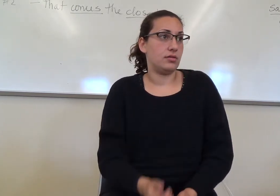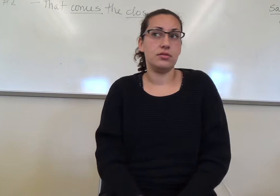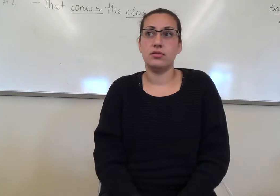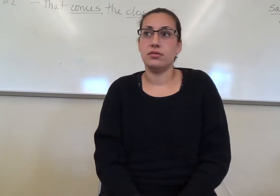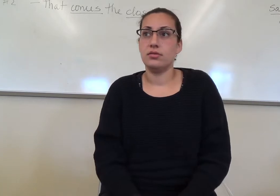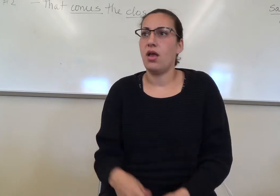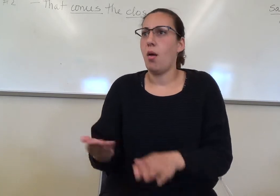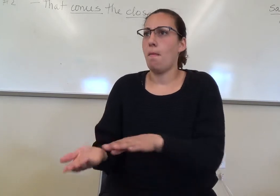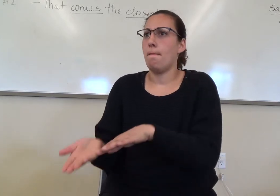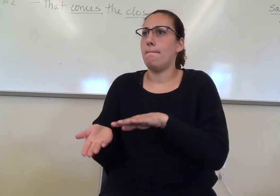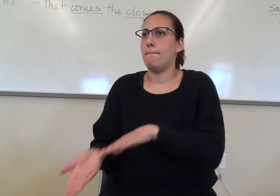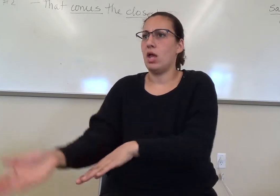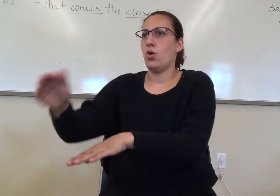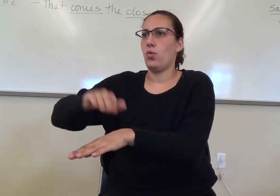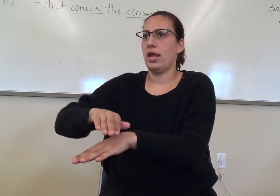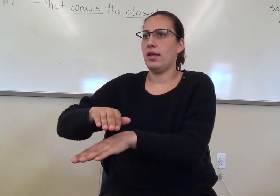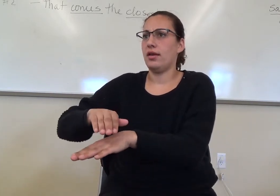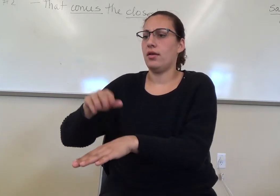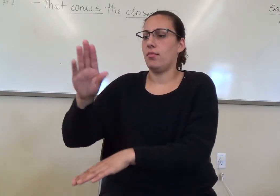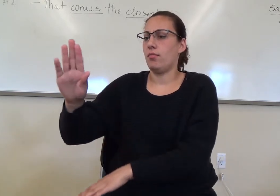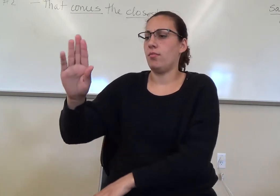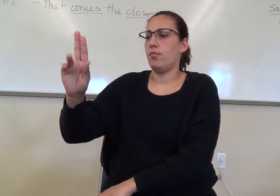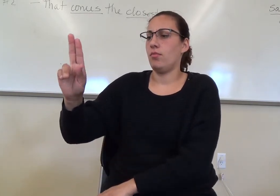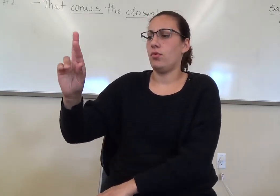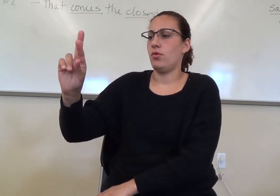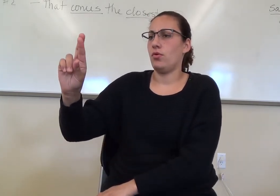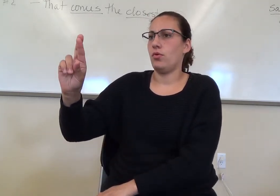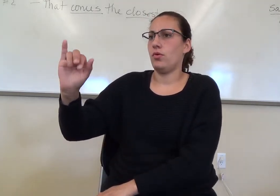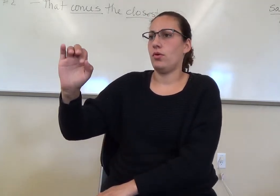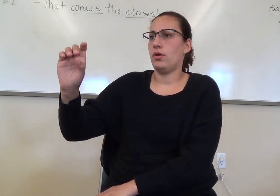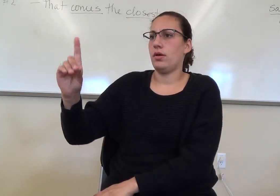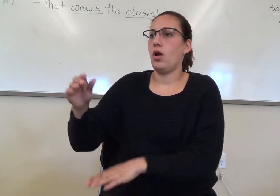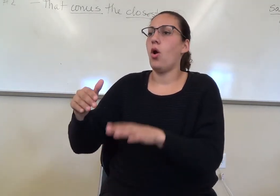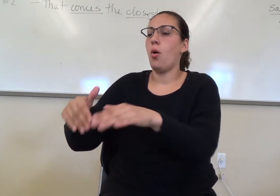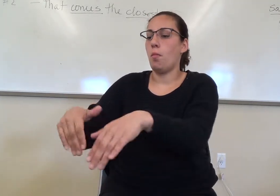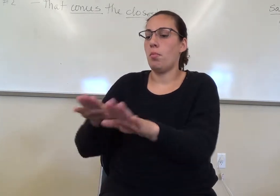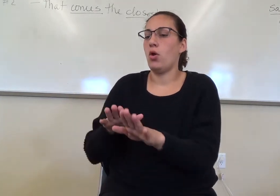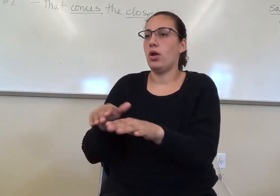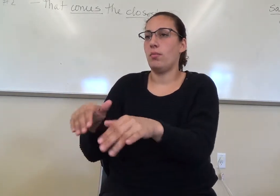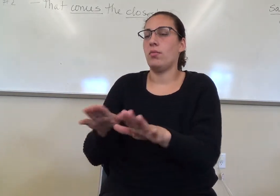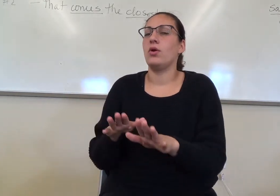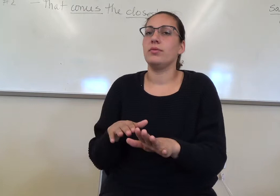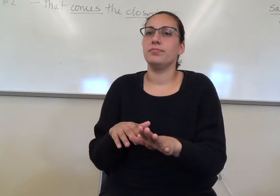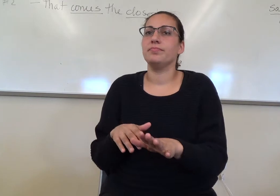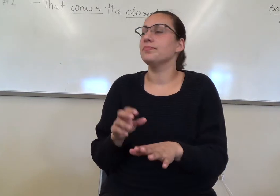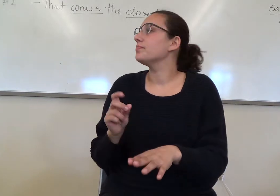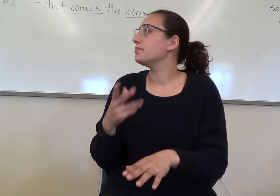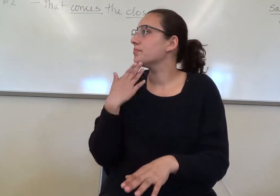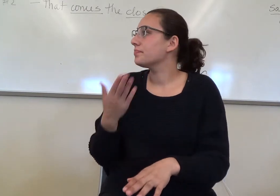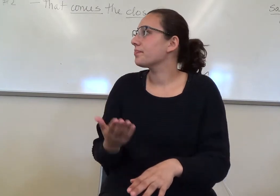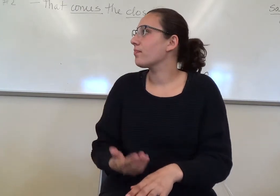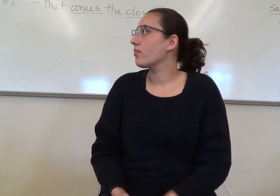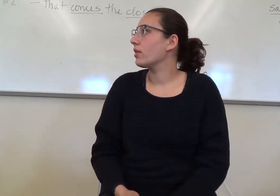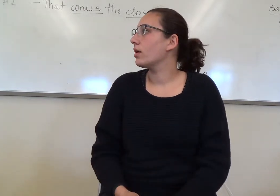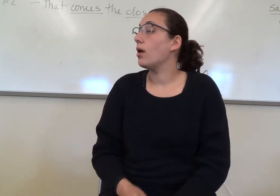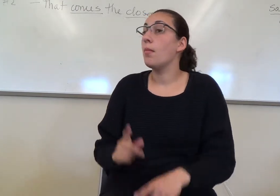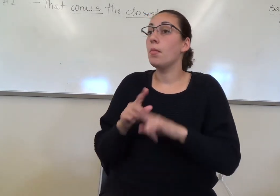Placed inside the ship. Okay, yeah, Lewis P. Robinson, he had always wanted his ashes placed inside the ship